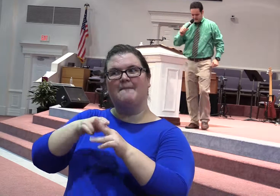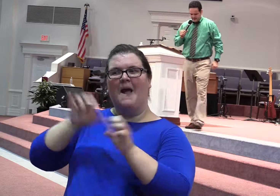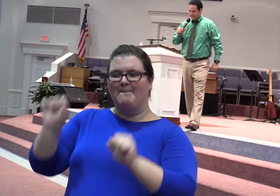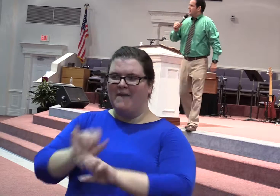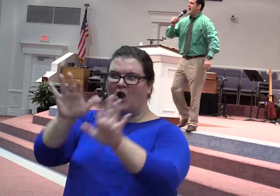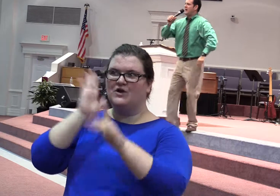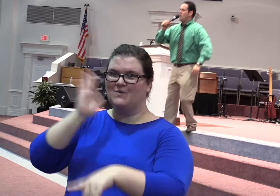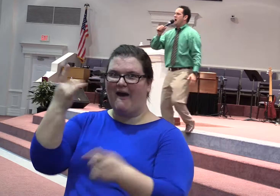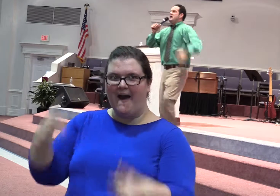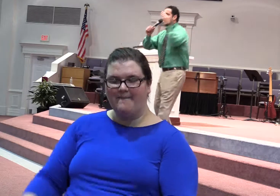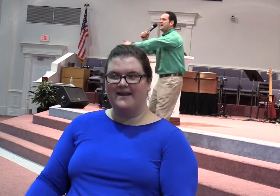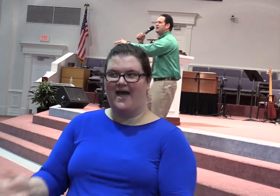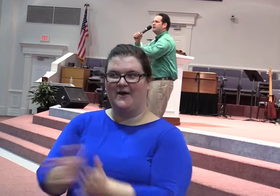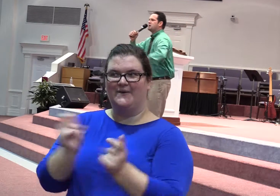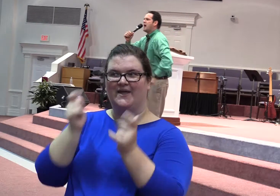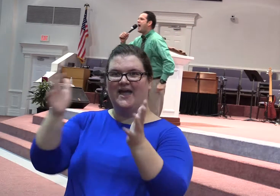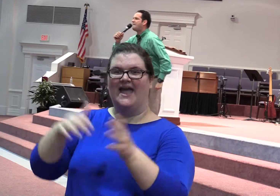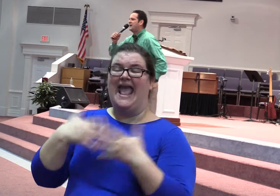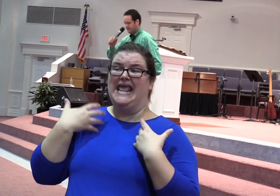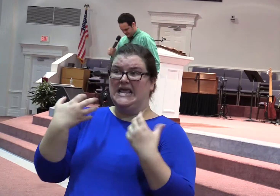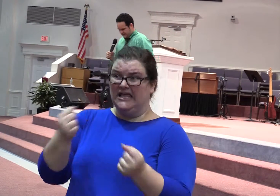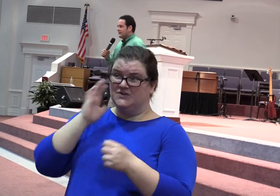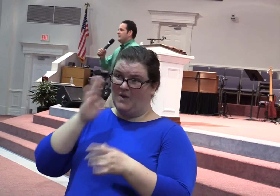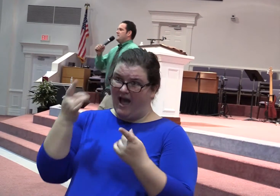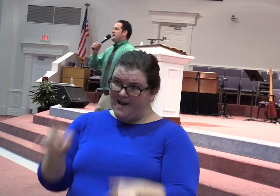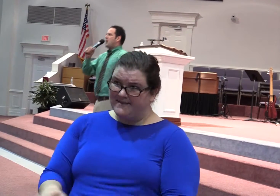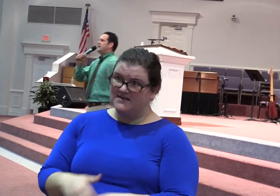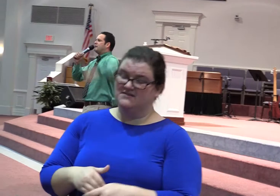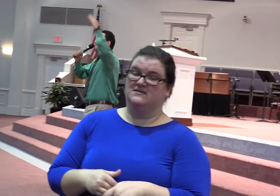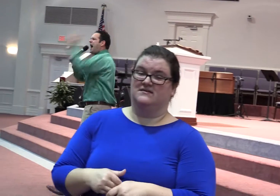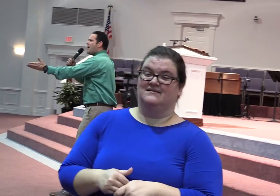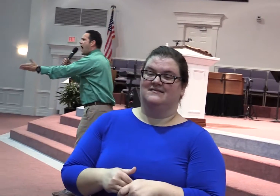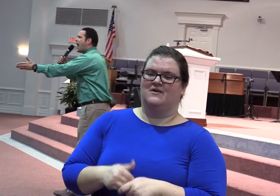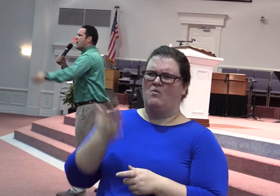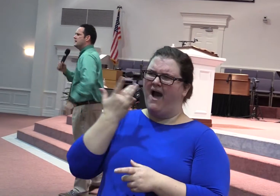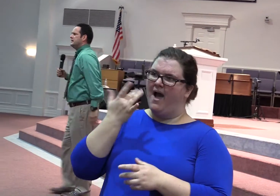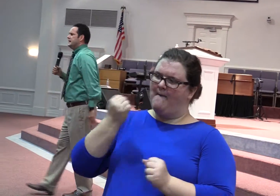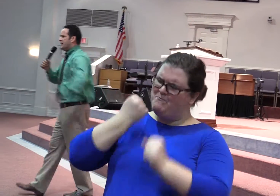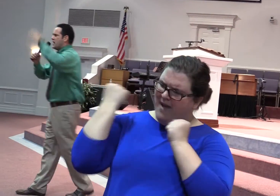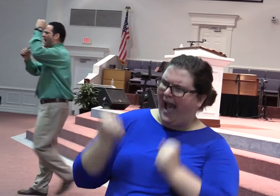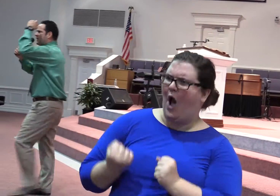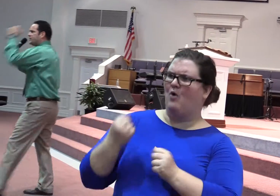happen. You're right. Hallelujah. Healings are going to happen. Because